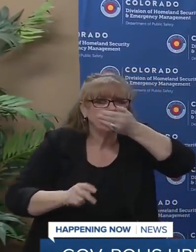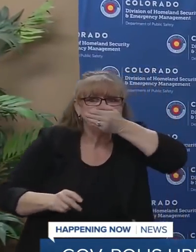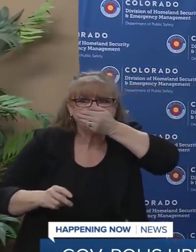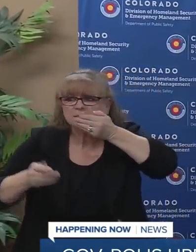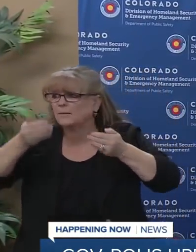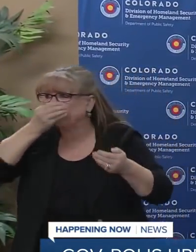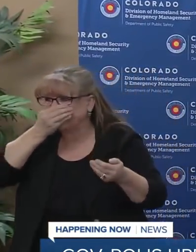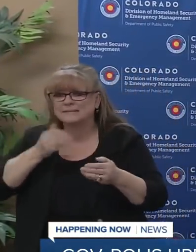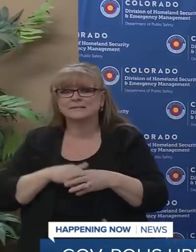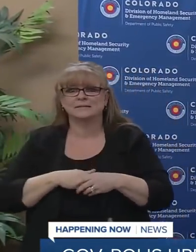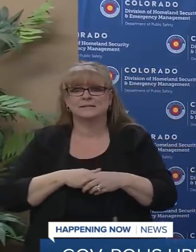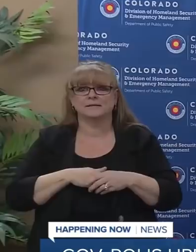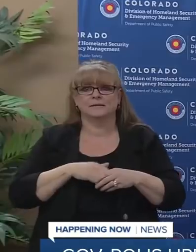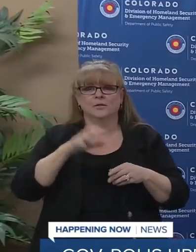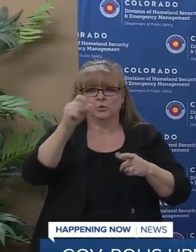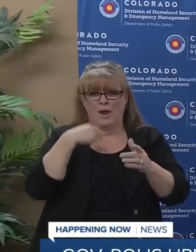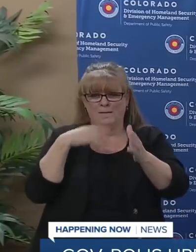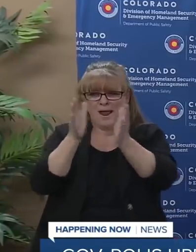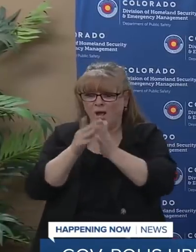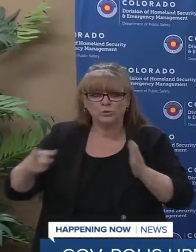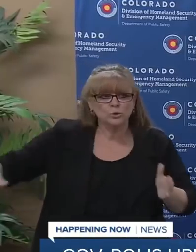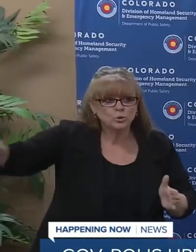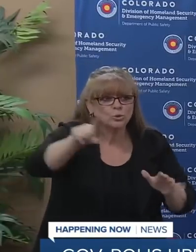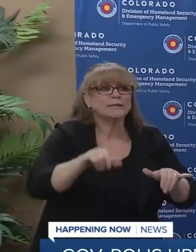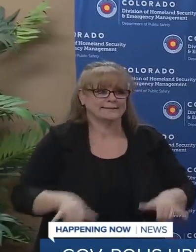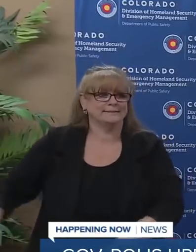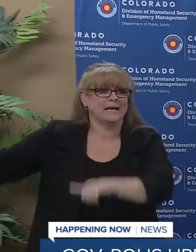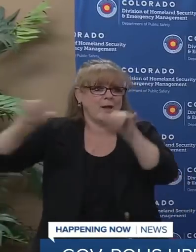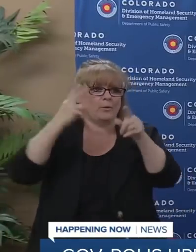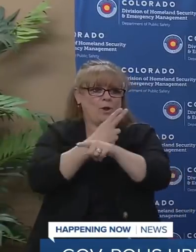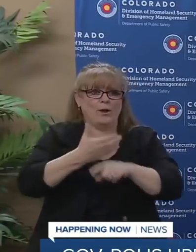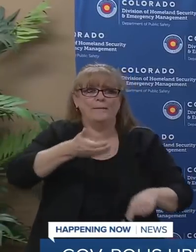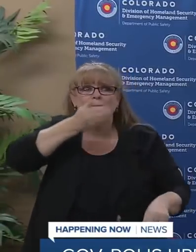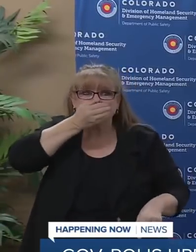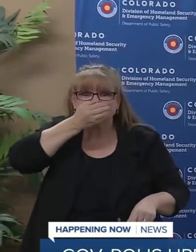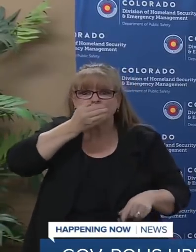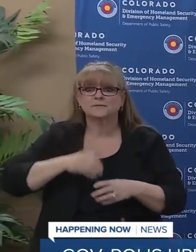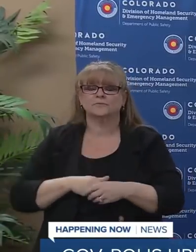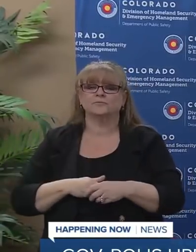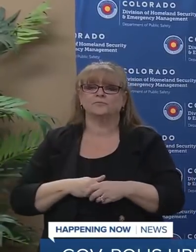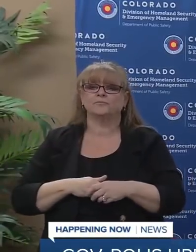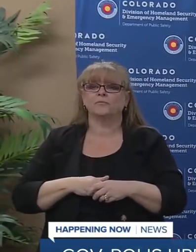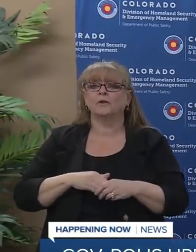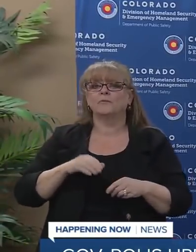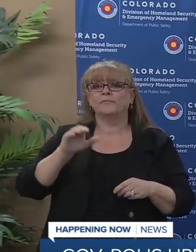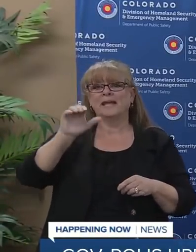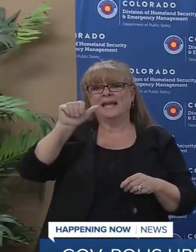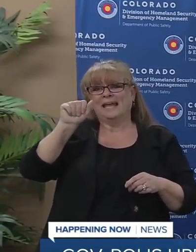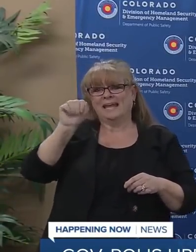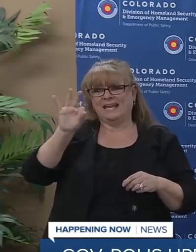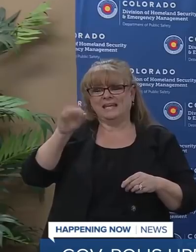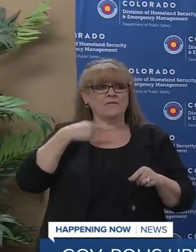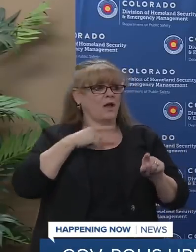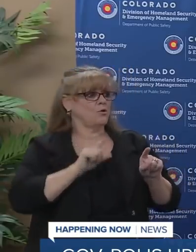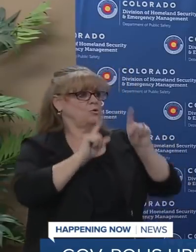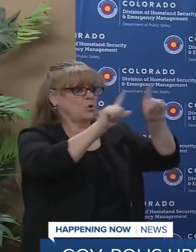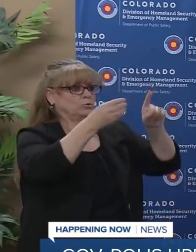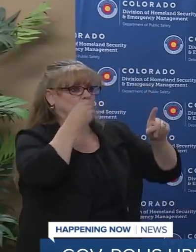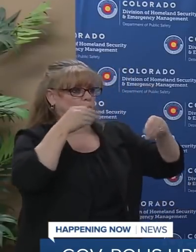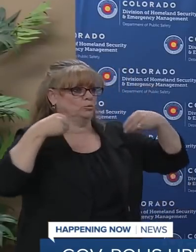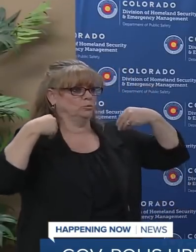that. Now, to model behavior, if I had gotten home from the grocery store, this would go into